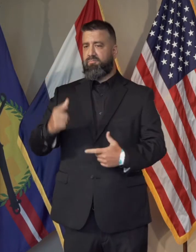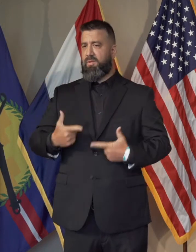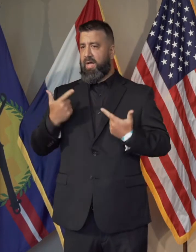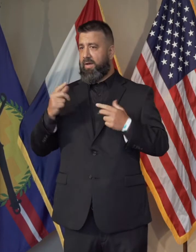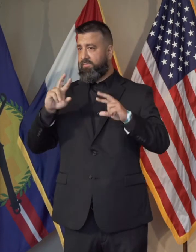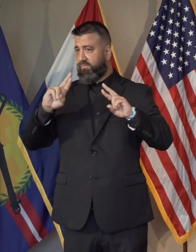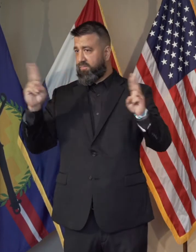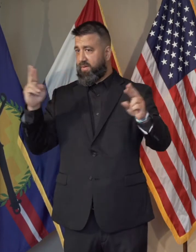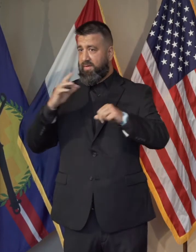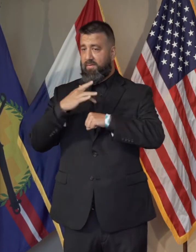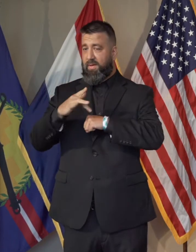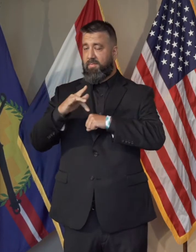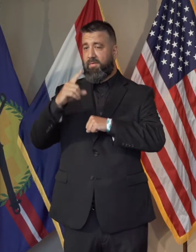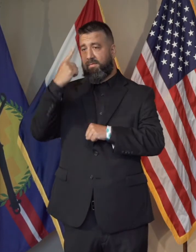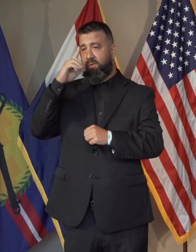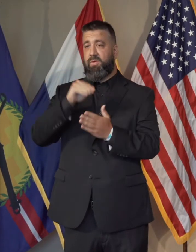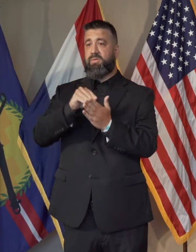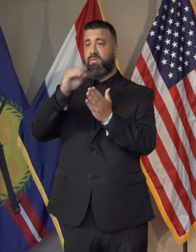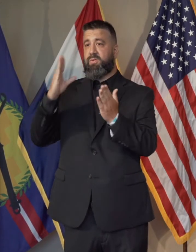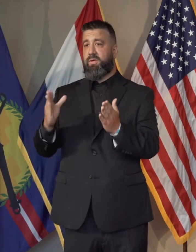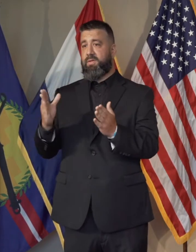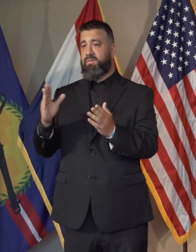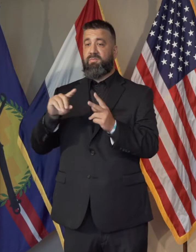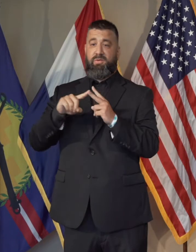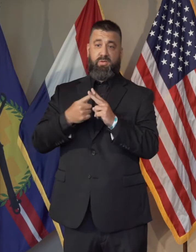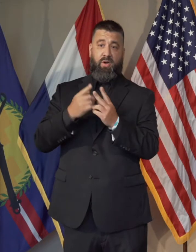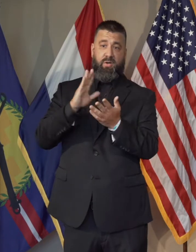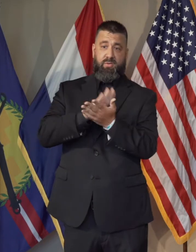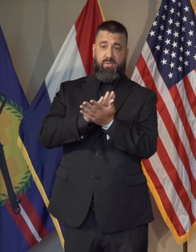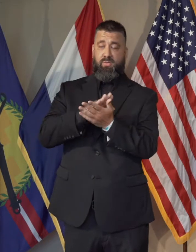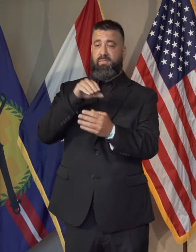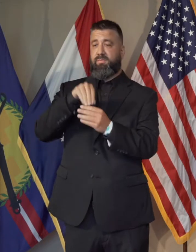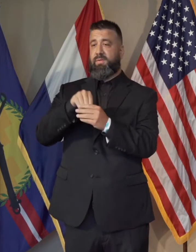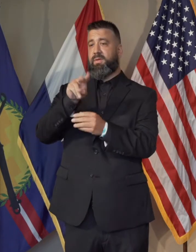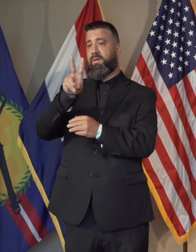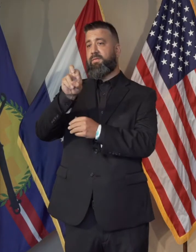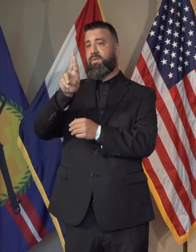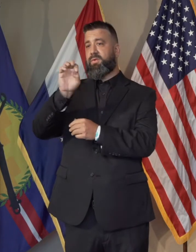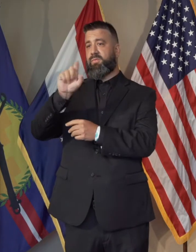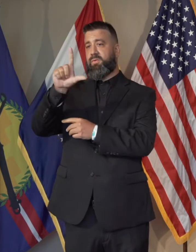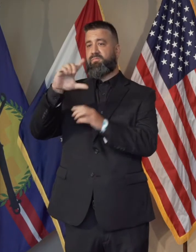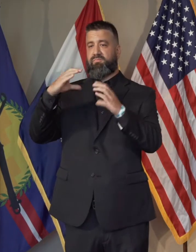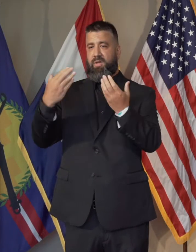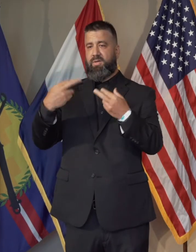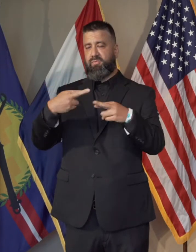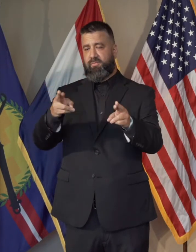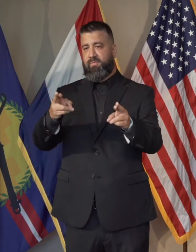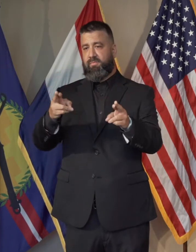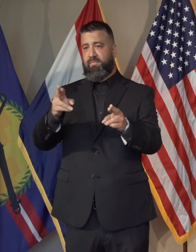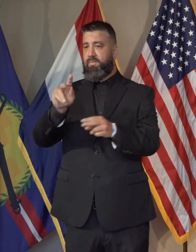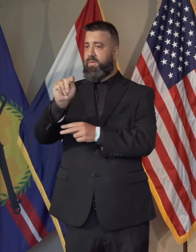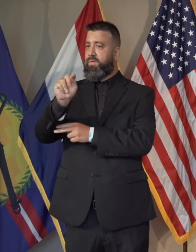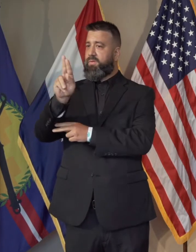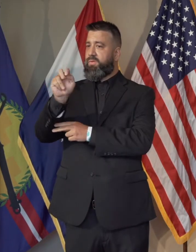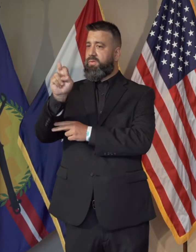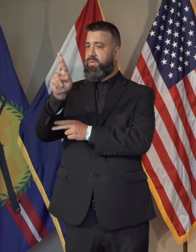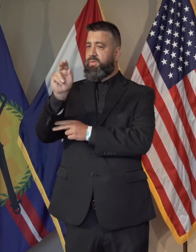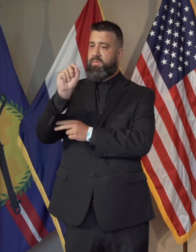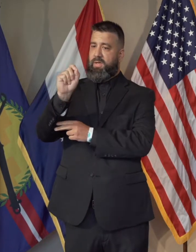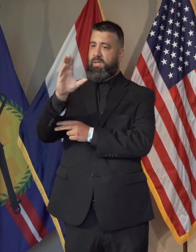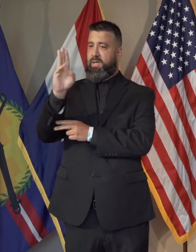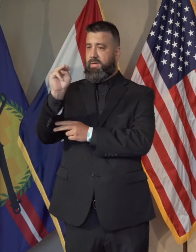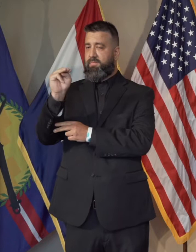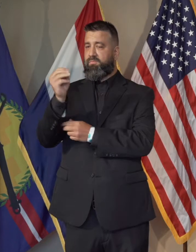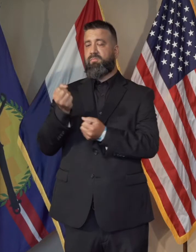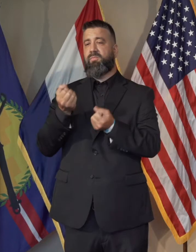school this fall, this week, today, in a virtual classroom setting. Tutor.com will provide